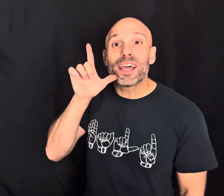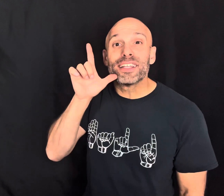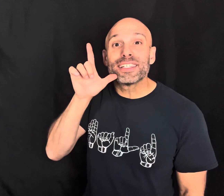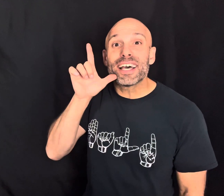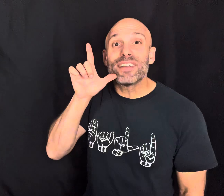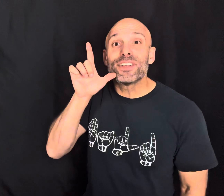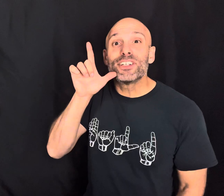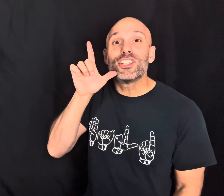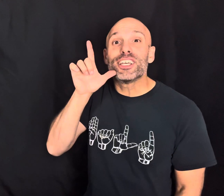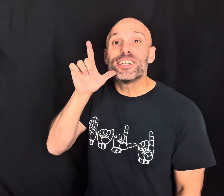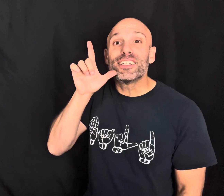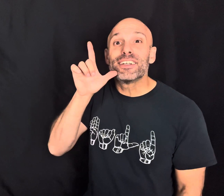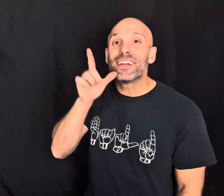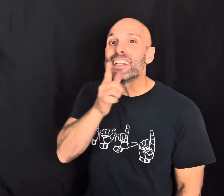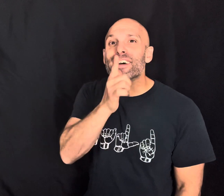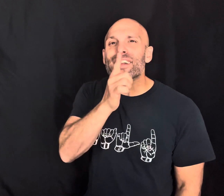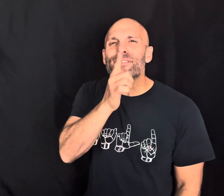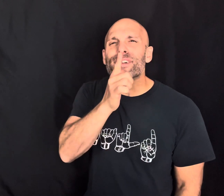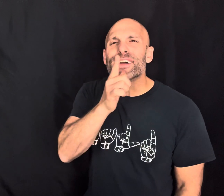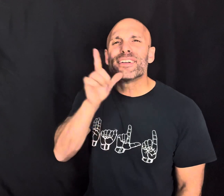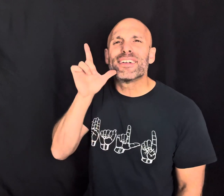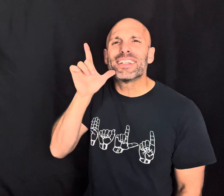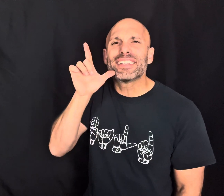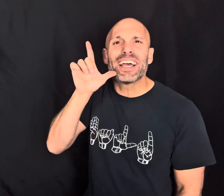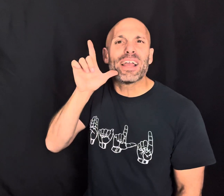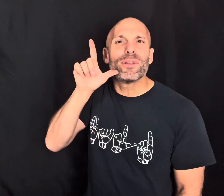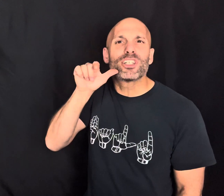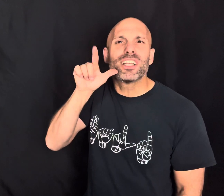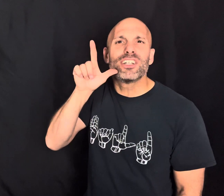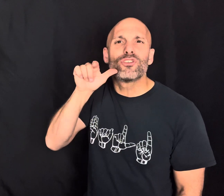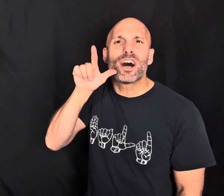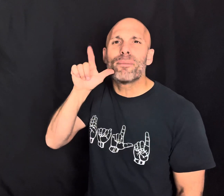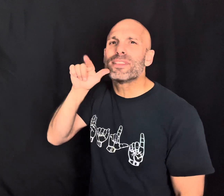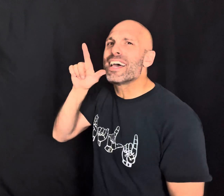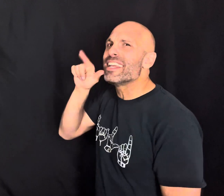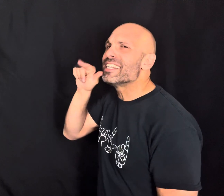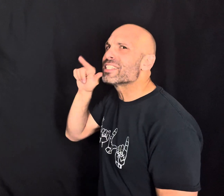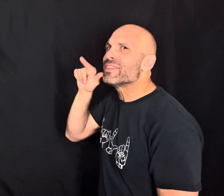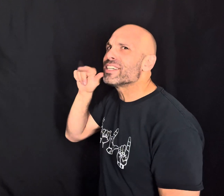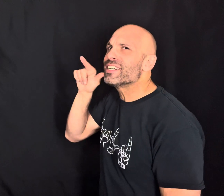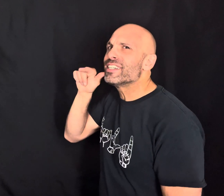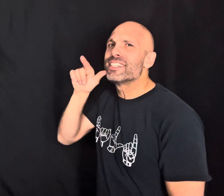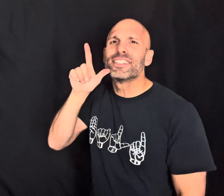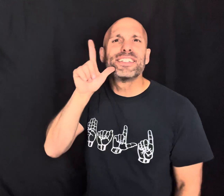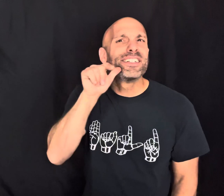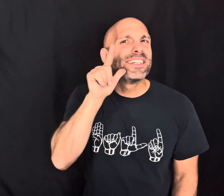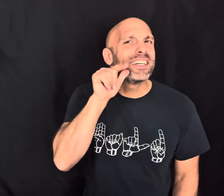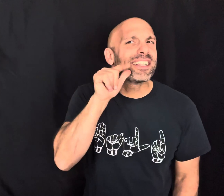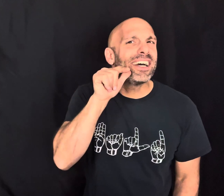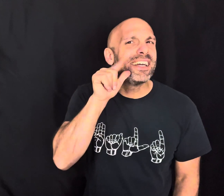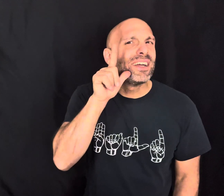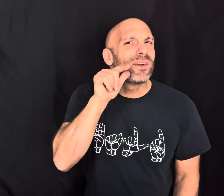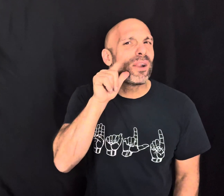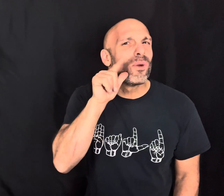on the side of your chin, right? Not right in front, on the side, and we're just gonna drop that index finger like that, kind of wiggle